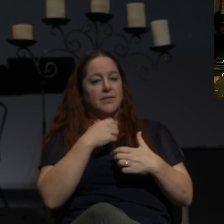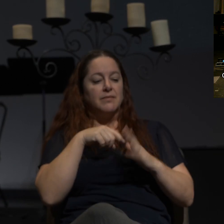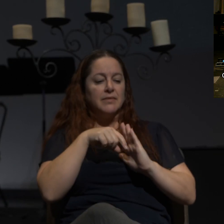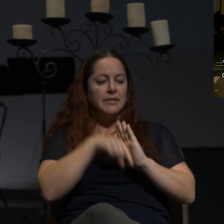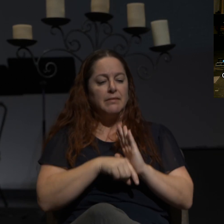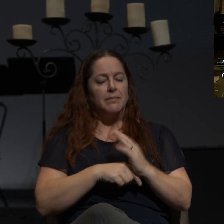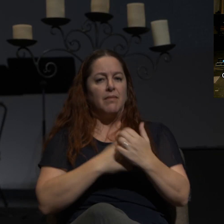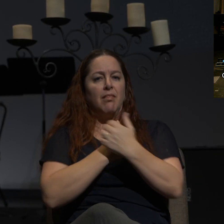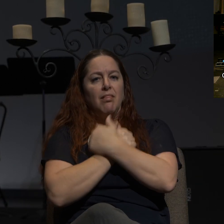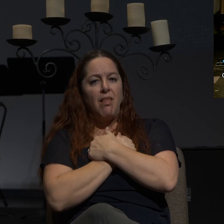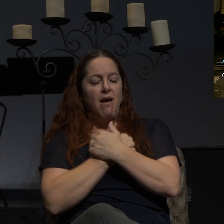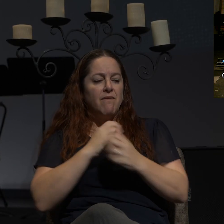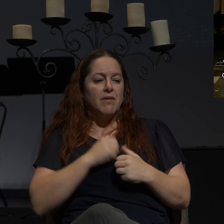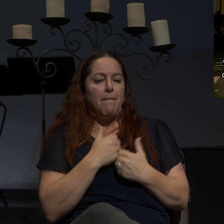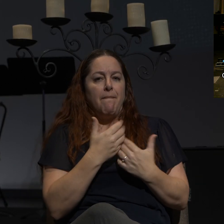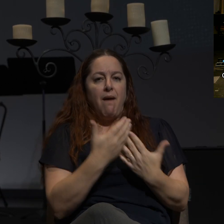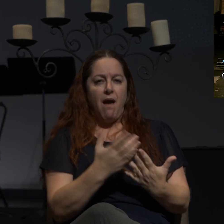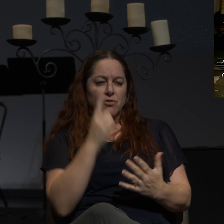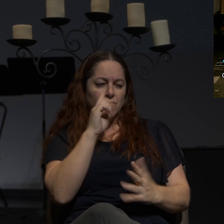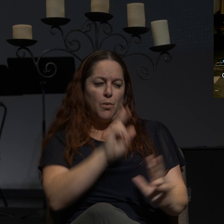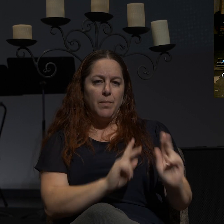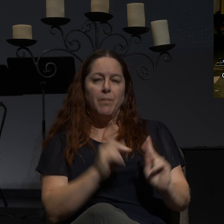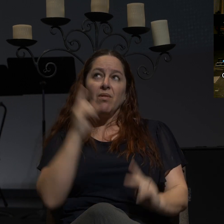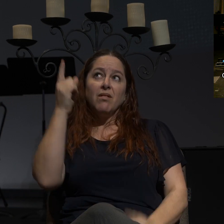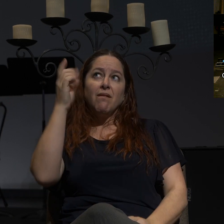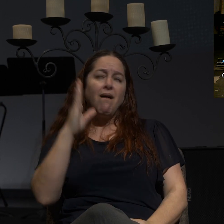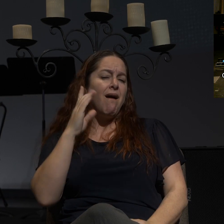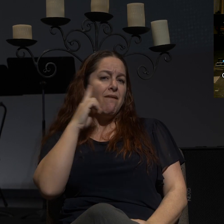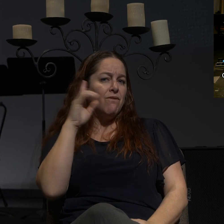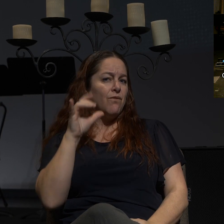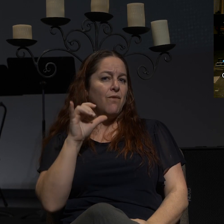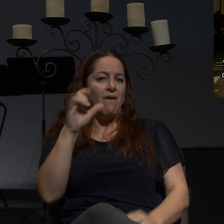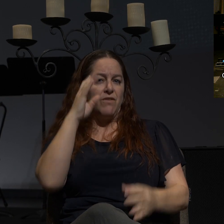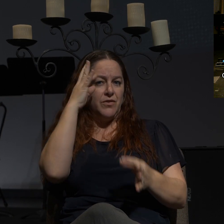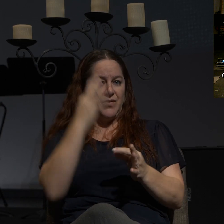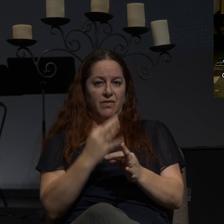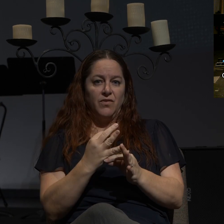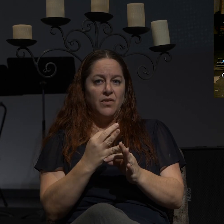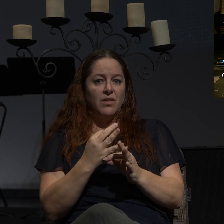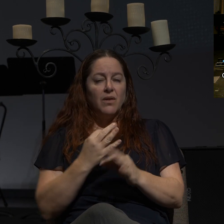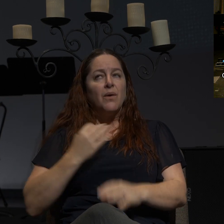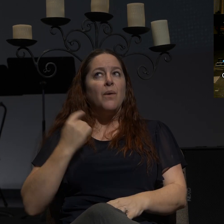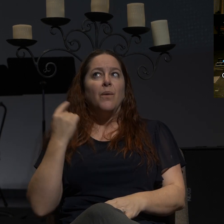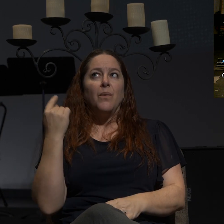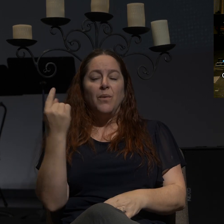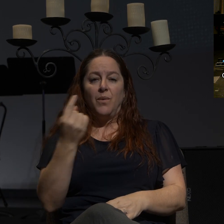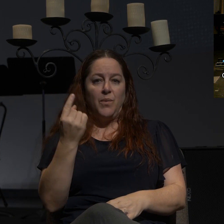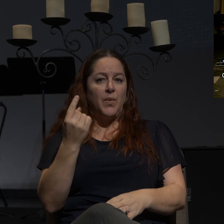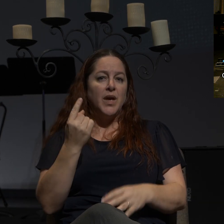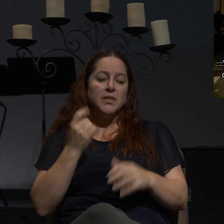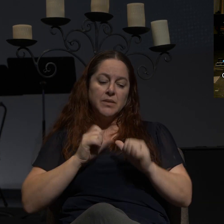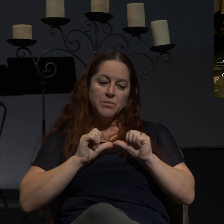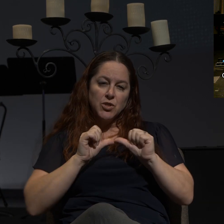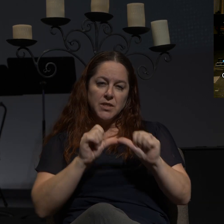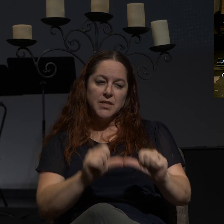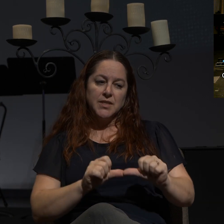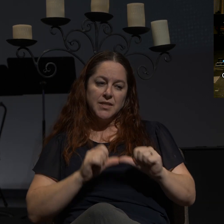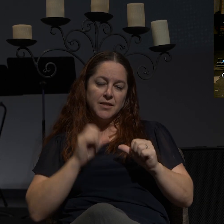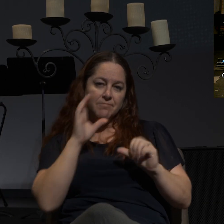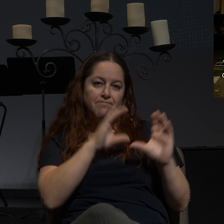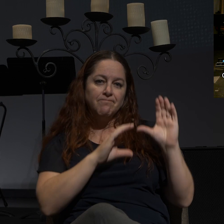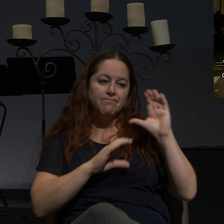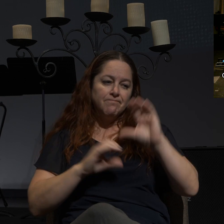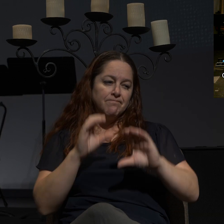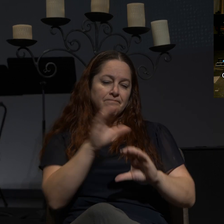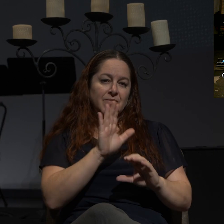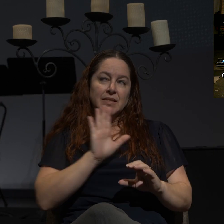for his people. God is forever faithful. He will always persistently pursue